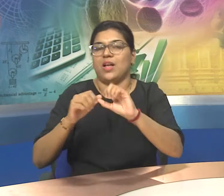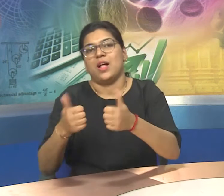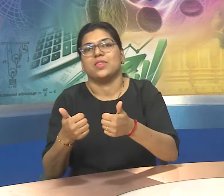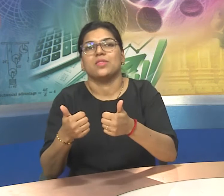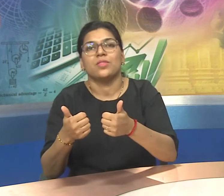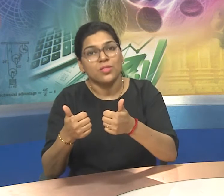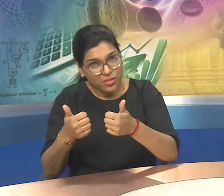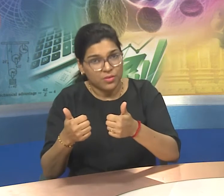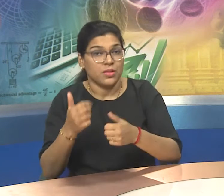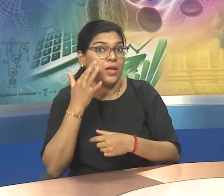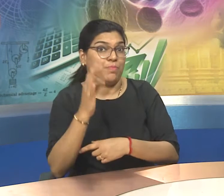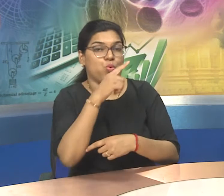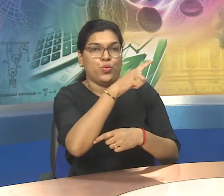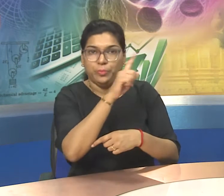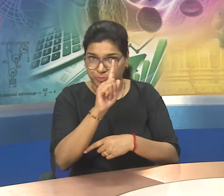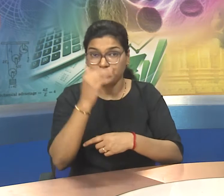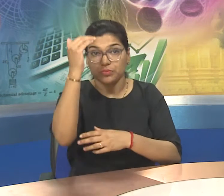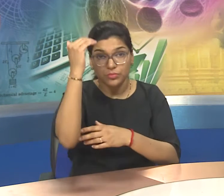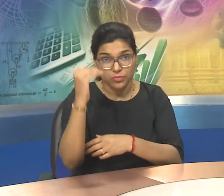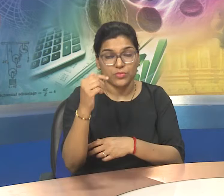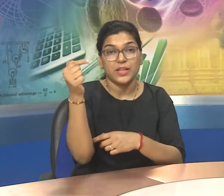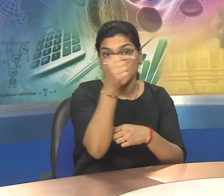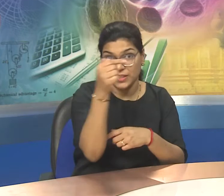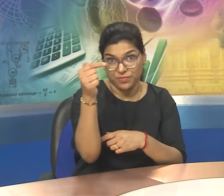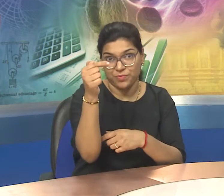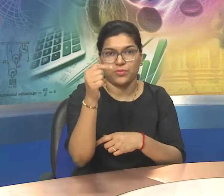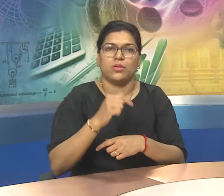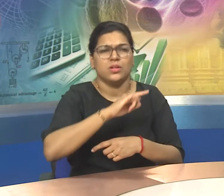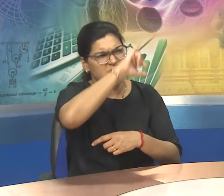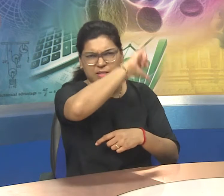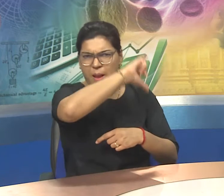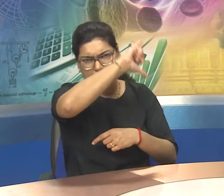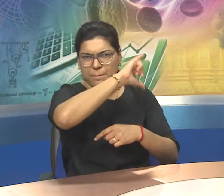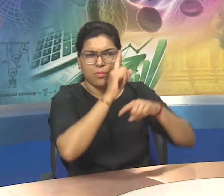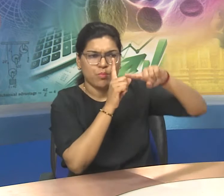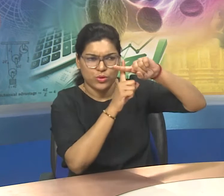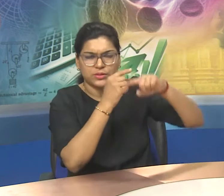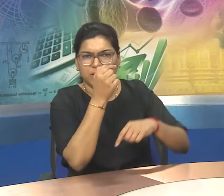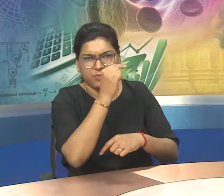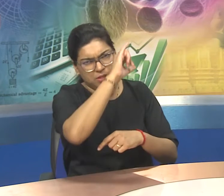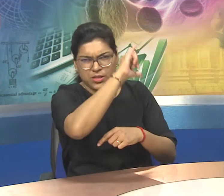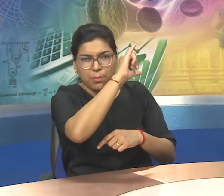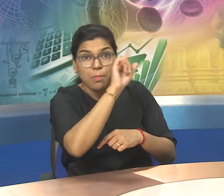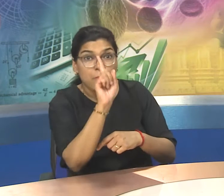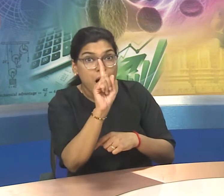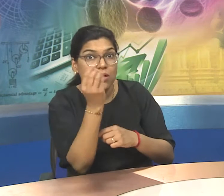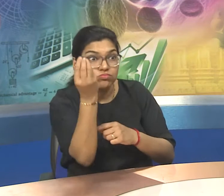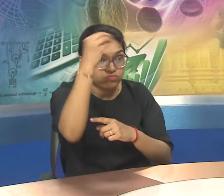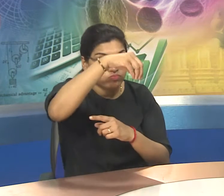sentences. So, this is important. And the second is negative.